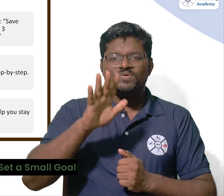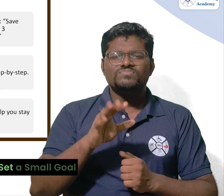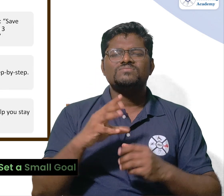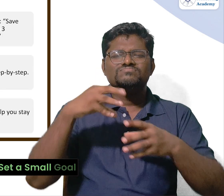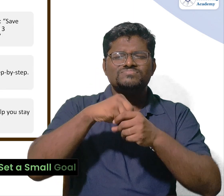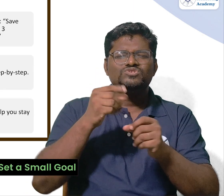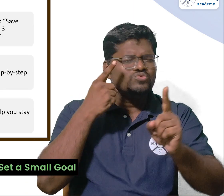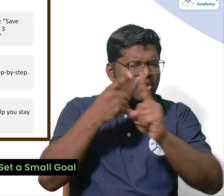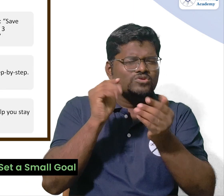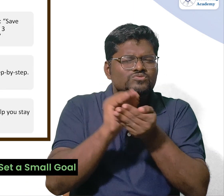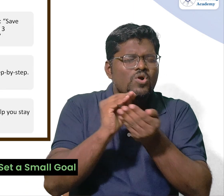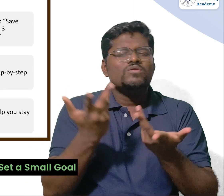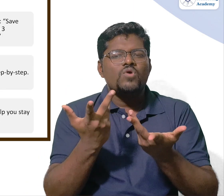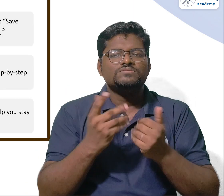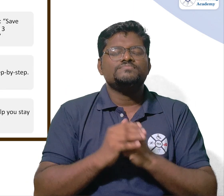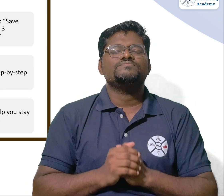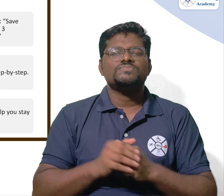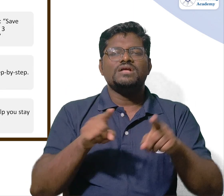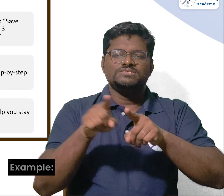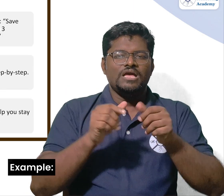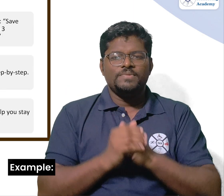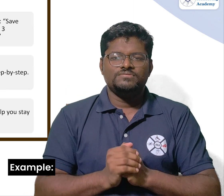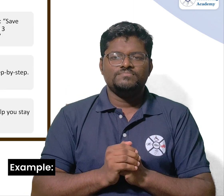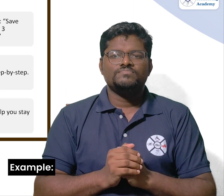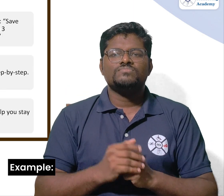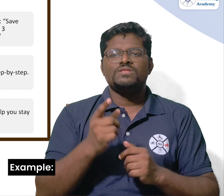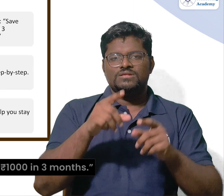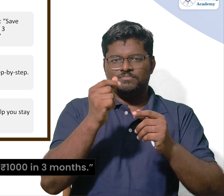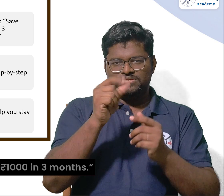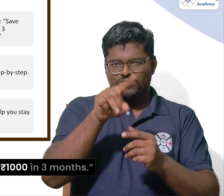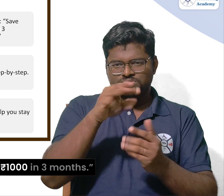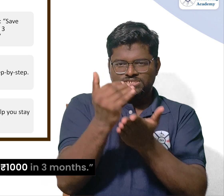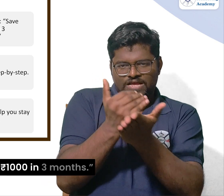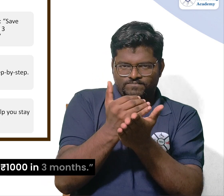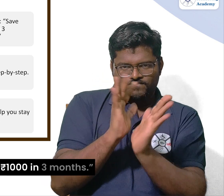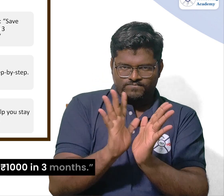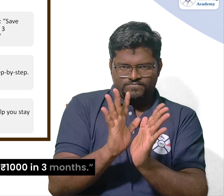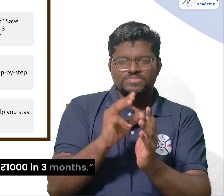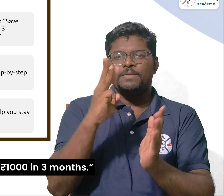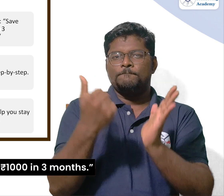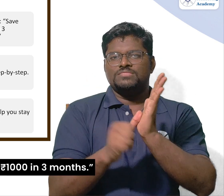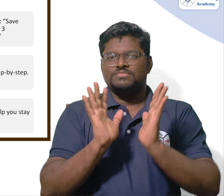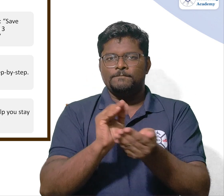Five. Set a small goal. Example, save 1000 rupees in 3 months.